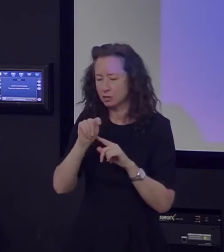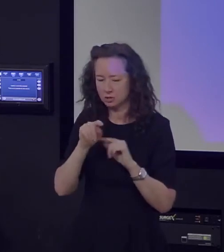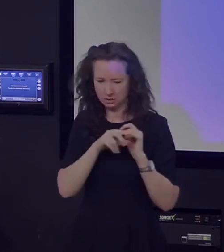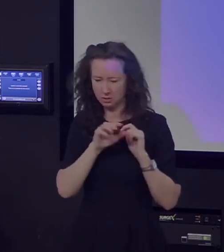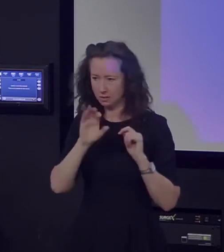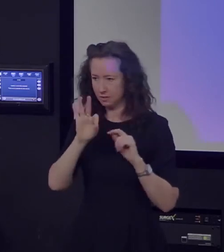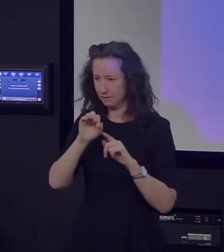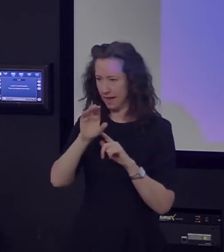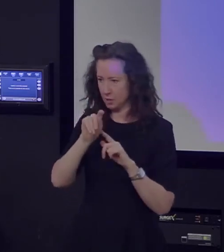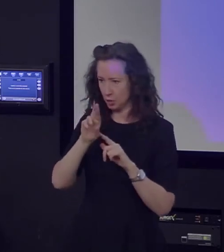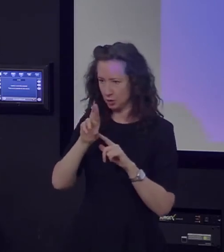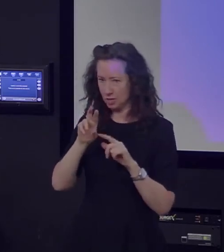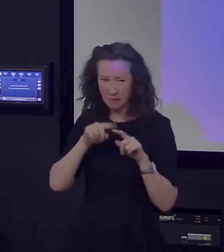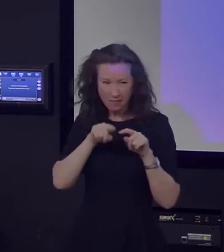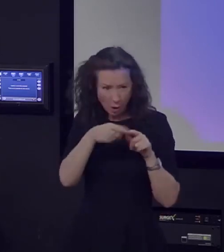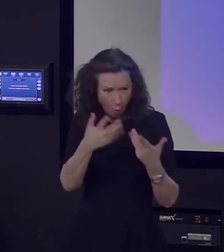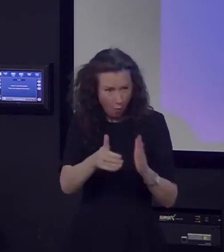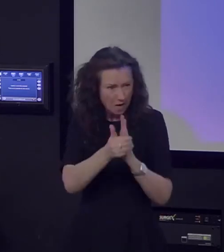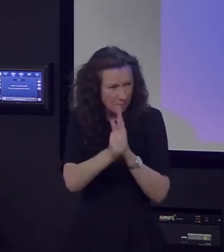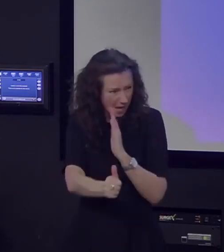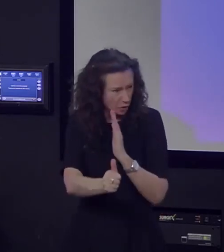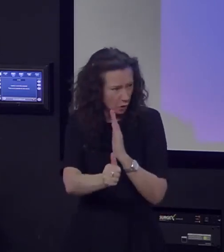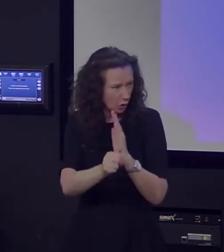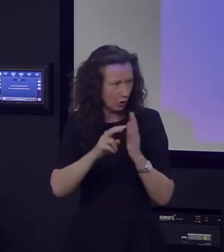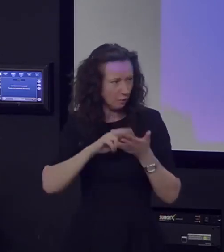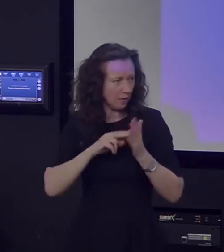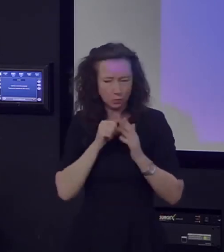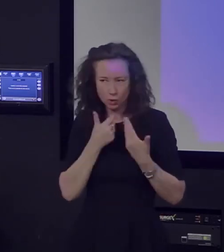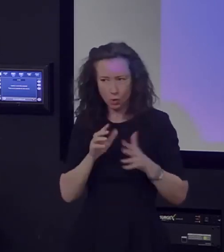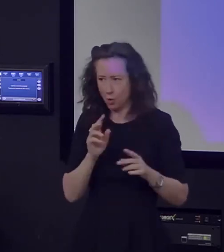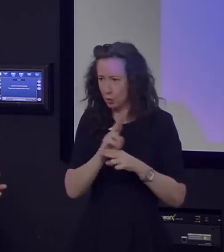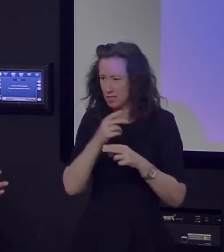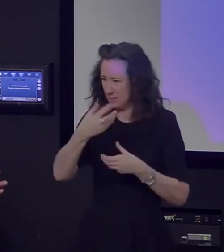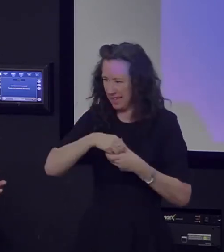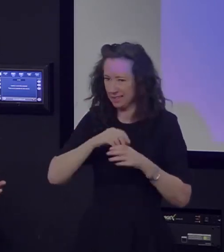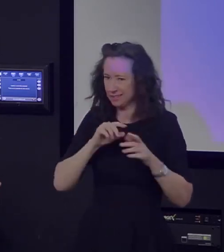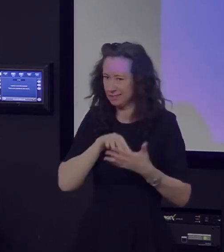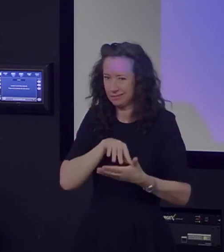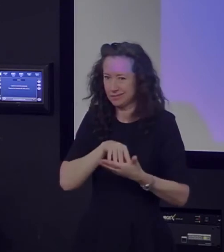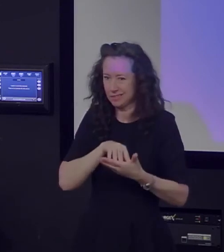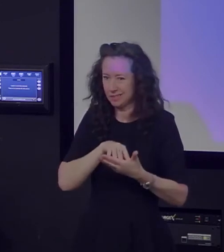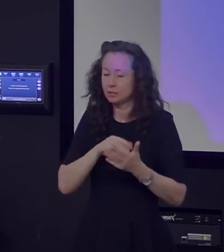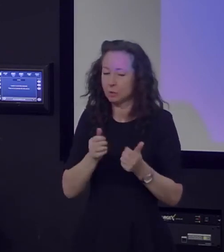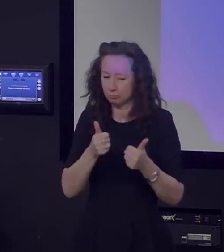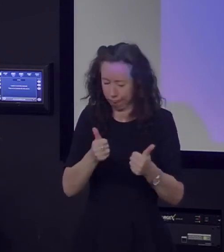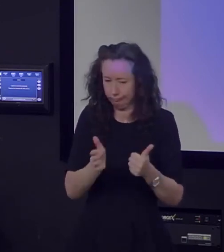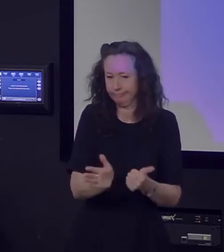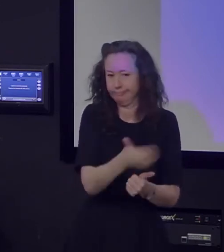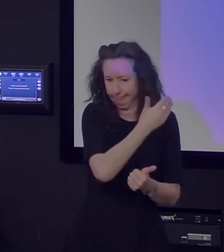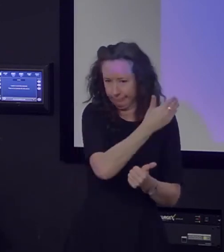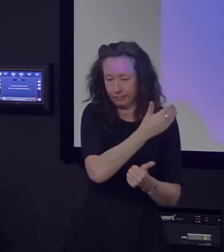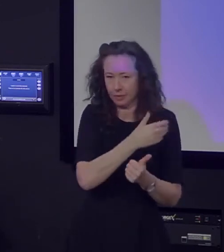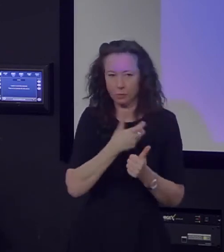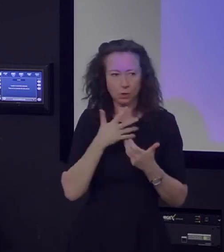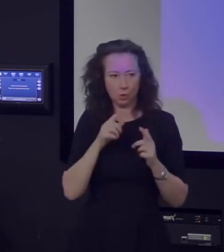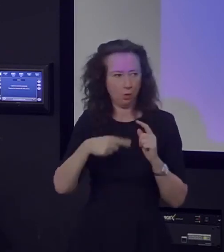already mastered it. We certainly don't want to be teaching kids who already understand something completely well.